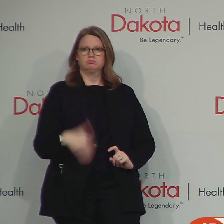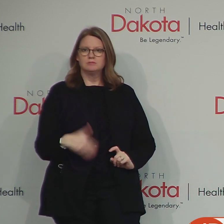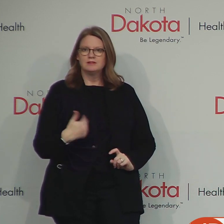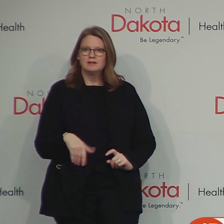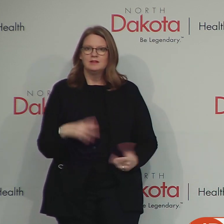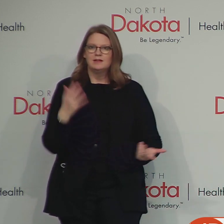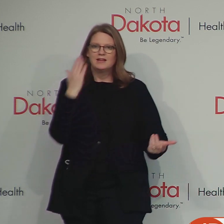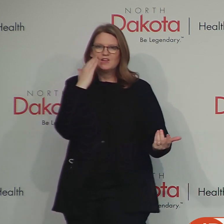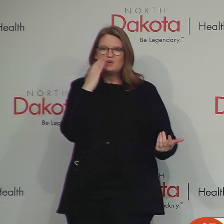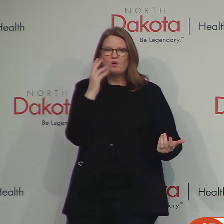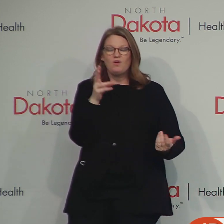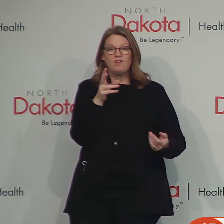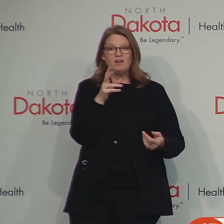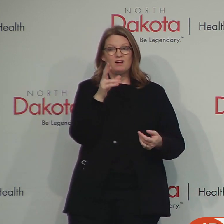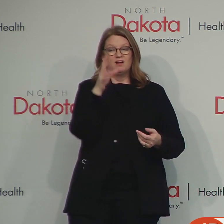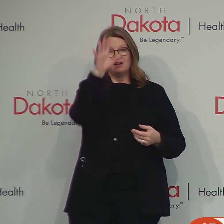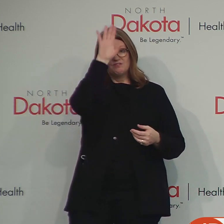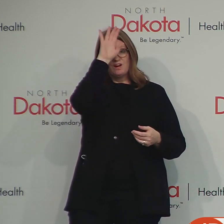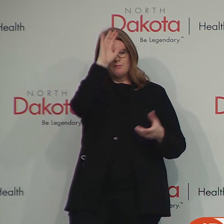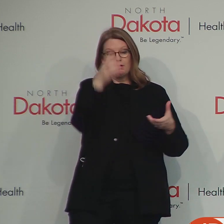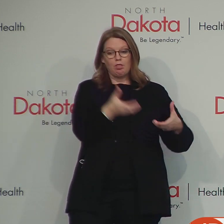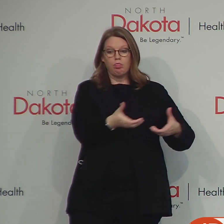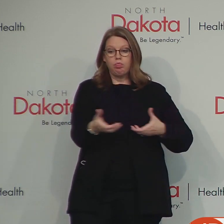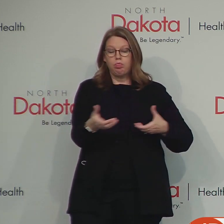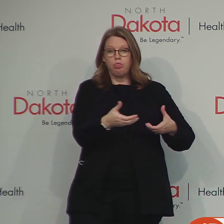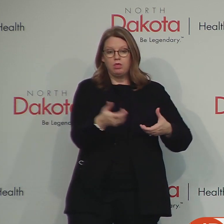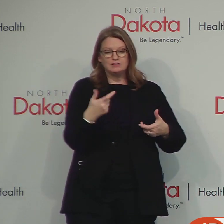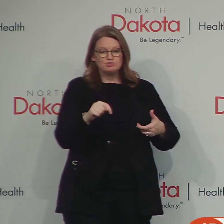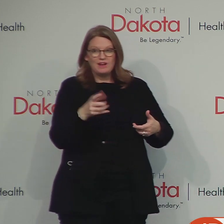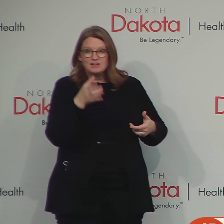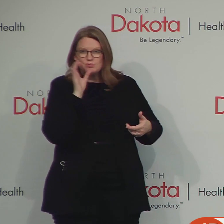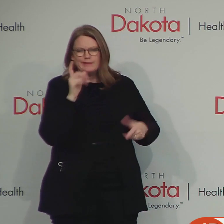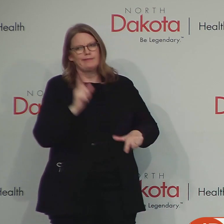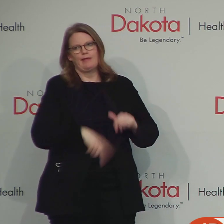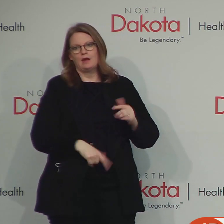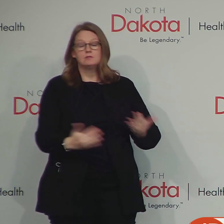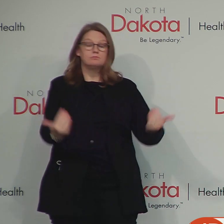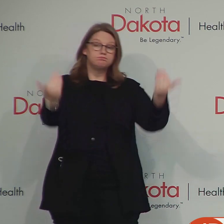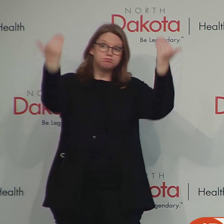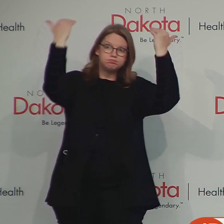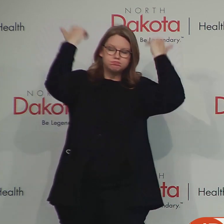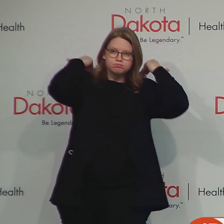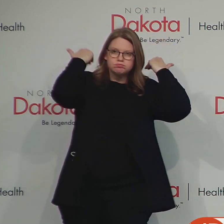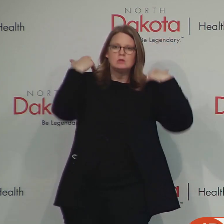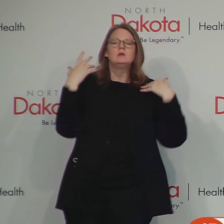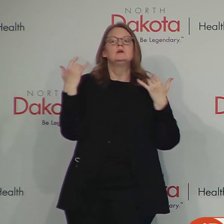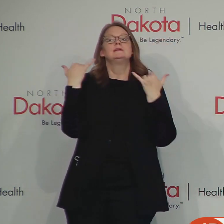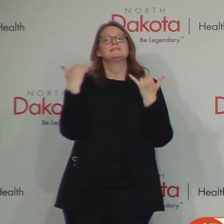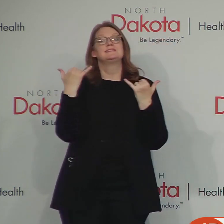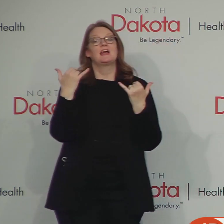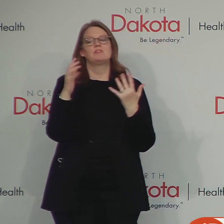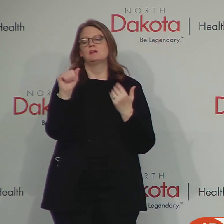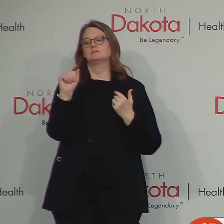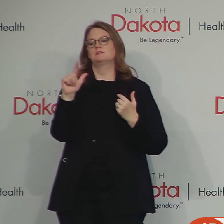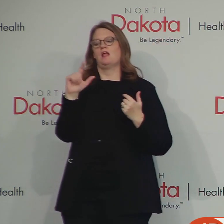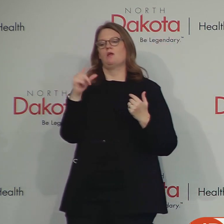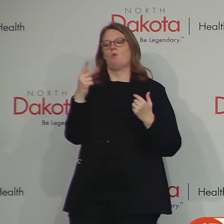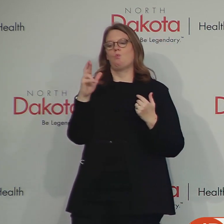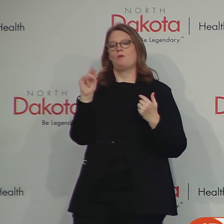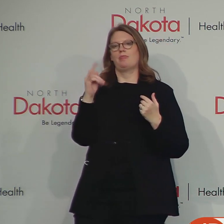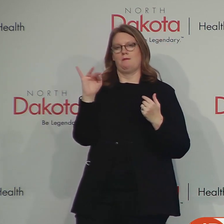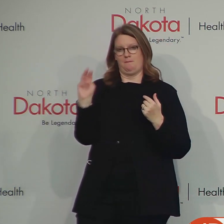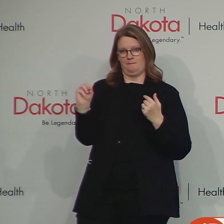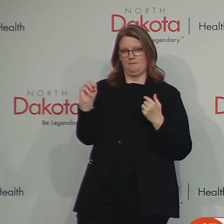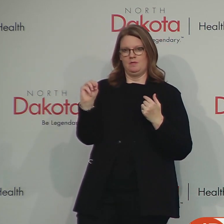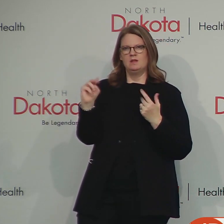like drinking water from a fire hose. The department has created an easy-to-follow algorithm to get clinicians thinking about